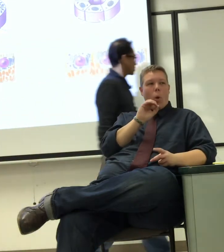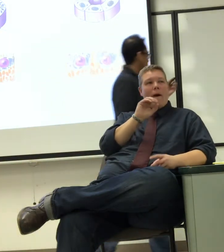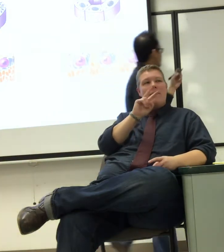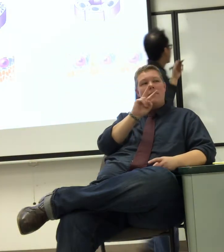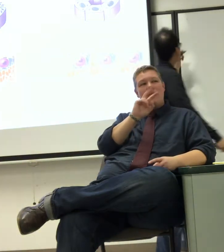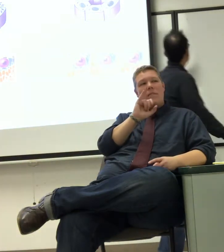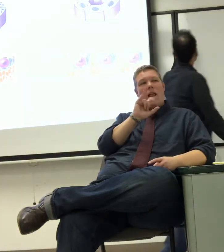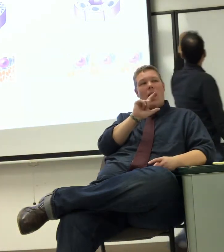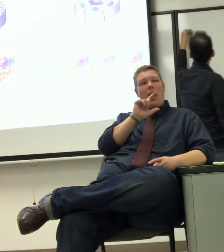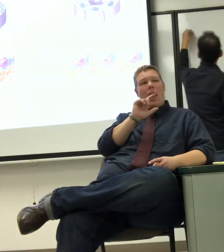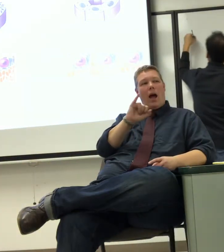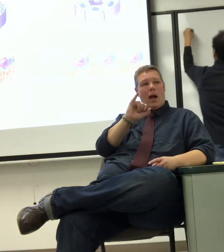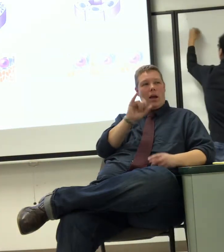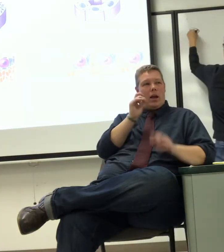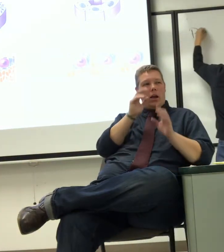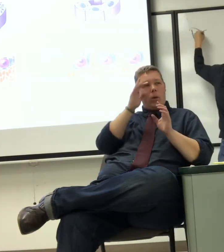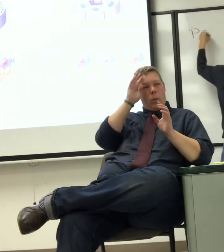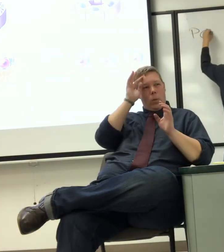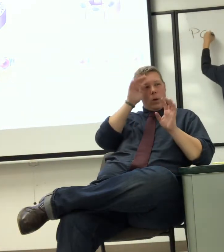reabsorbers.